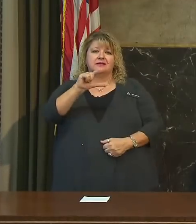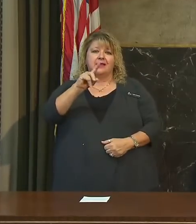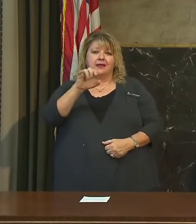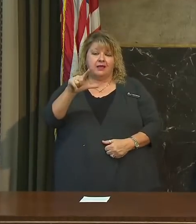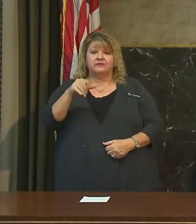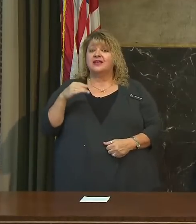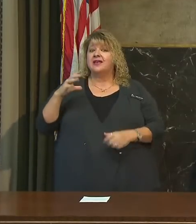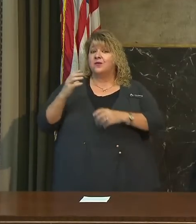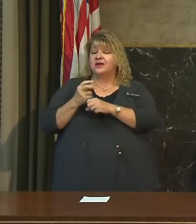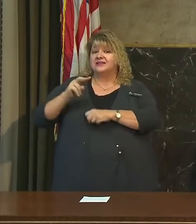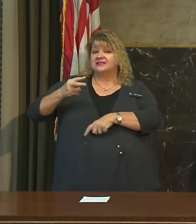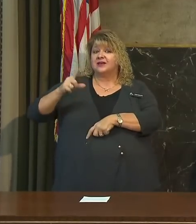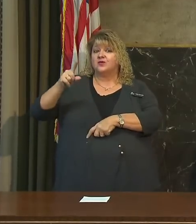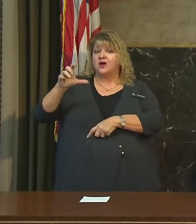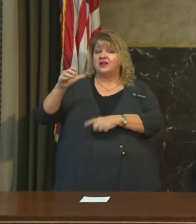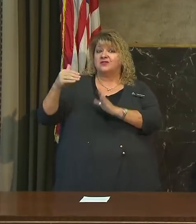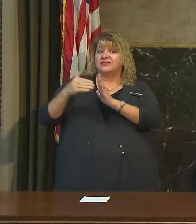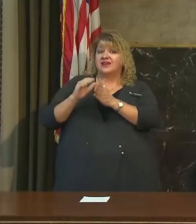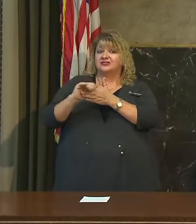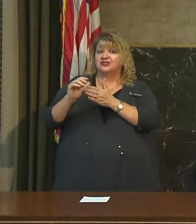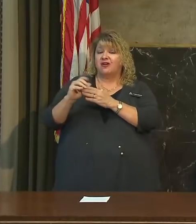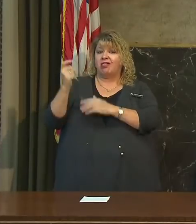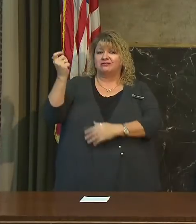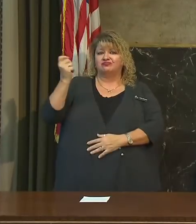second $100,000 scholarship.